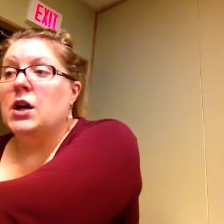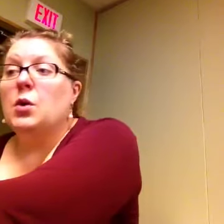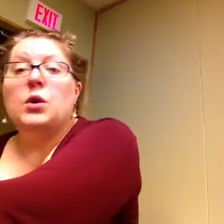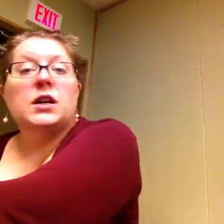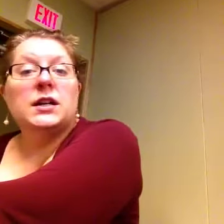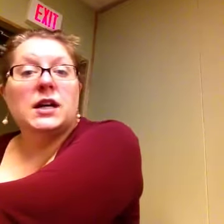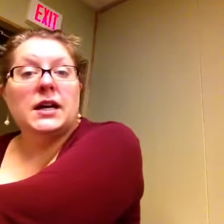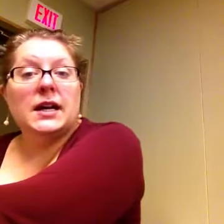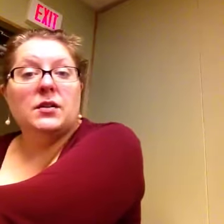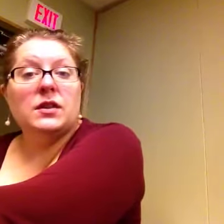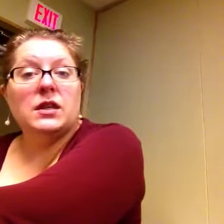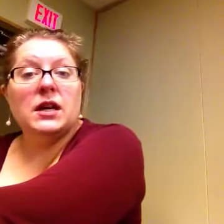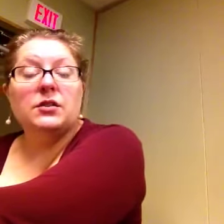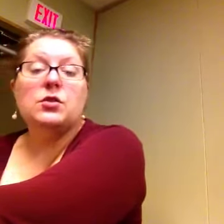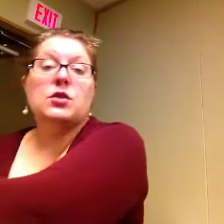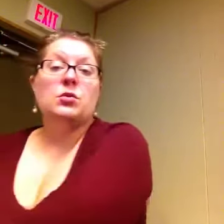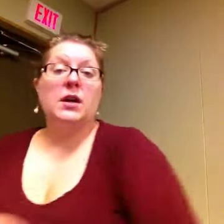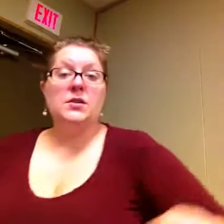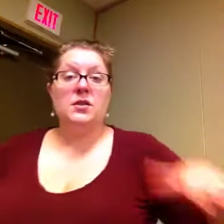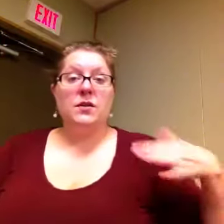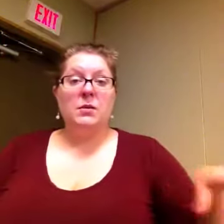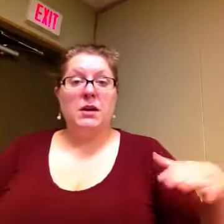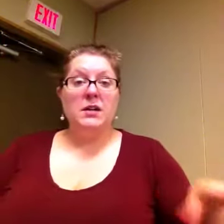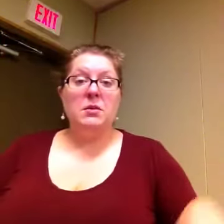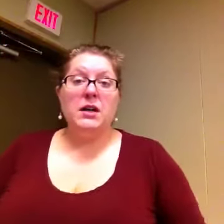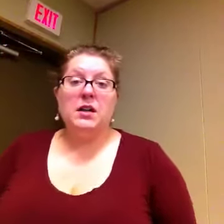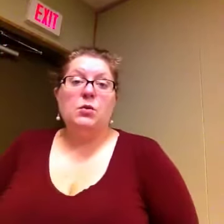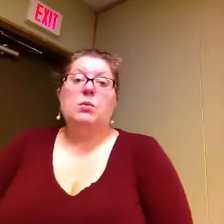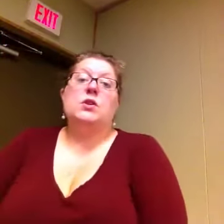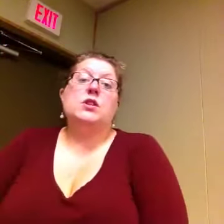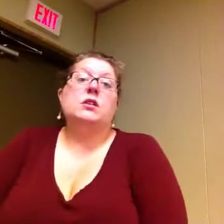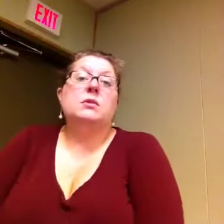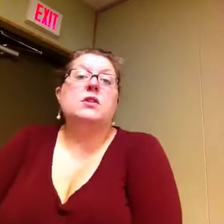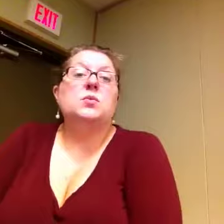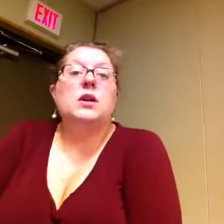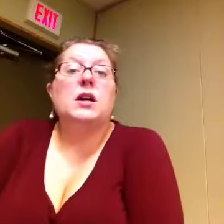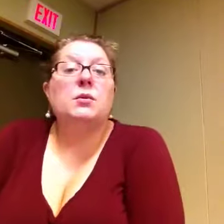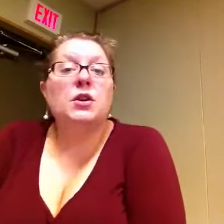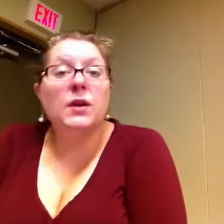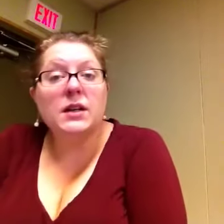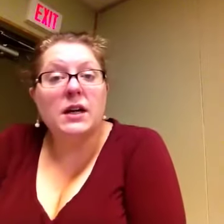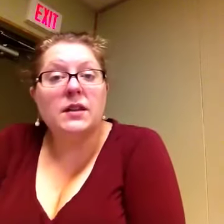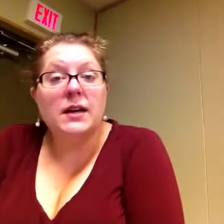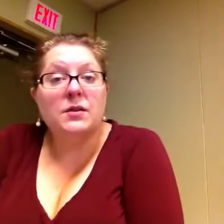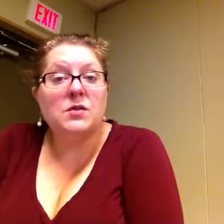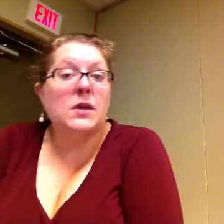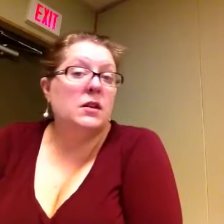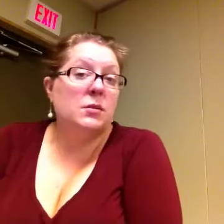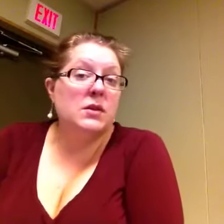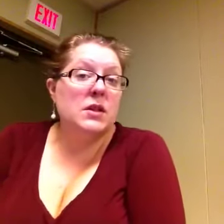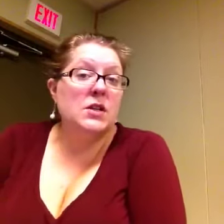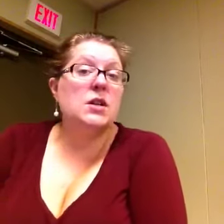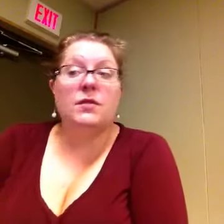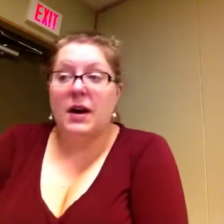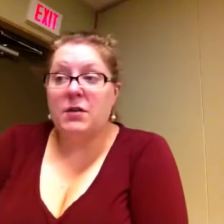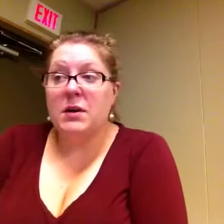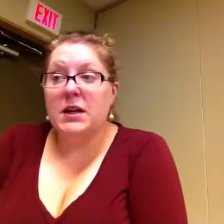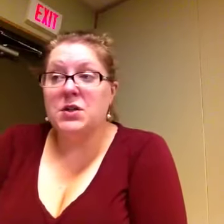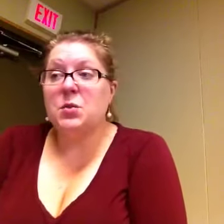We're going to cut out the alto 2 line, so the very bottom line. I know we rehearsed it a little bit this week. I want to go ahead and cut that out and just make it a little bit easier for everybody. So we're